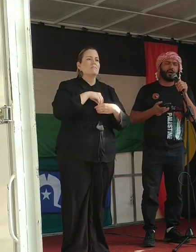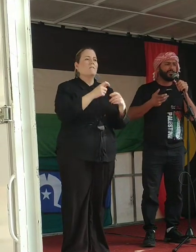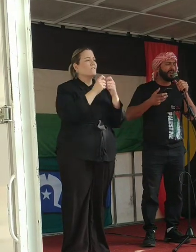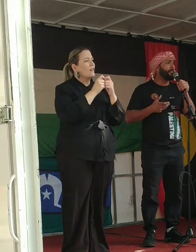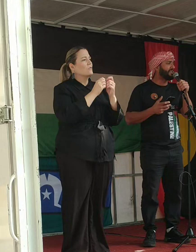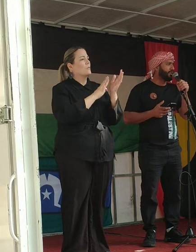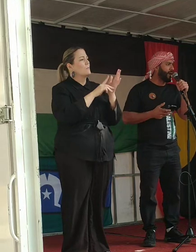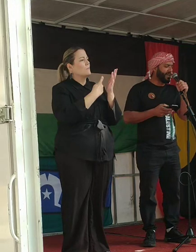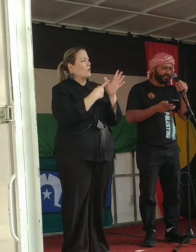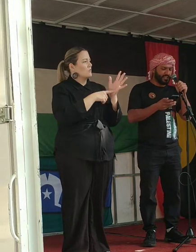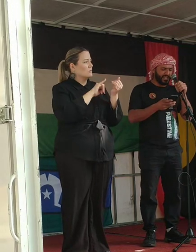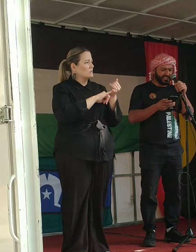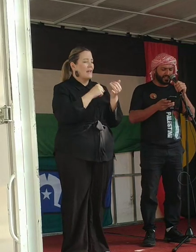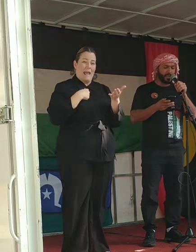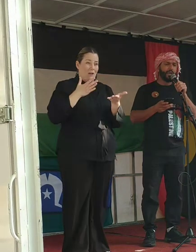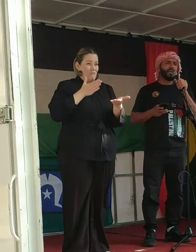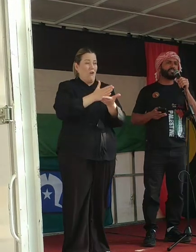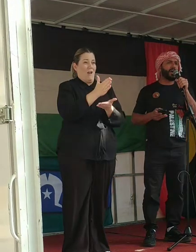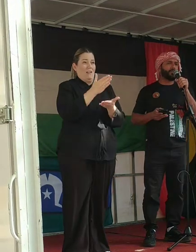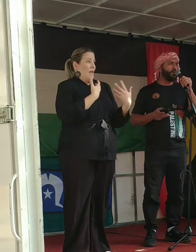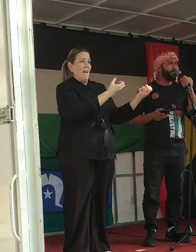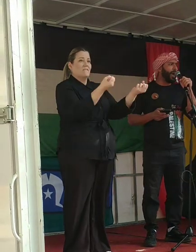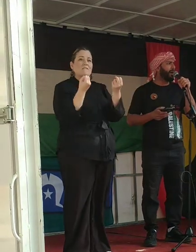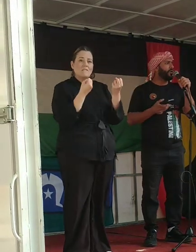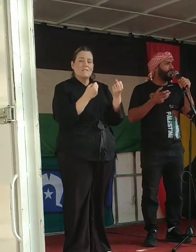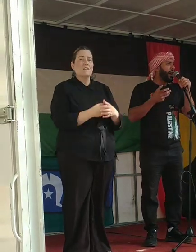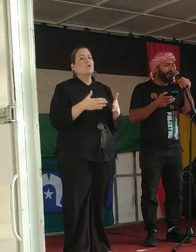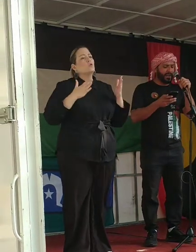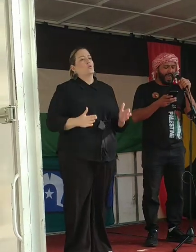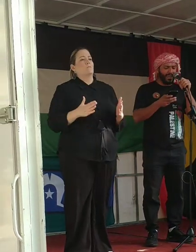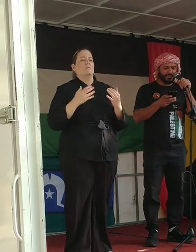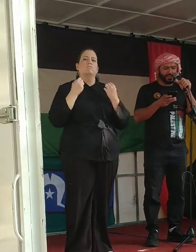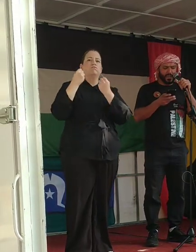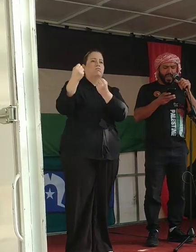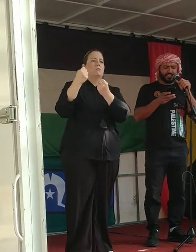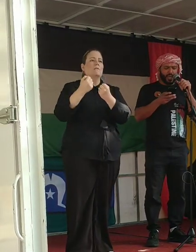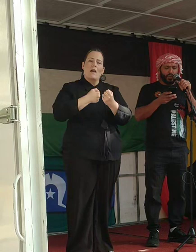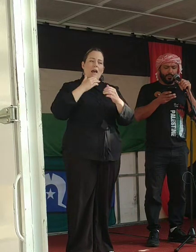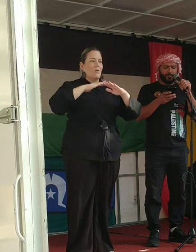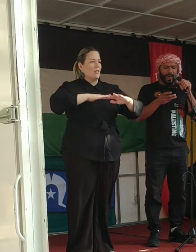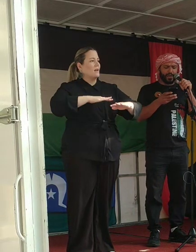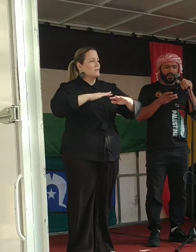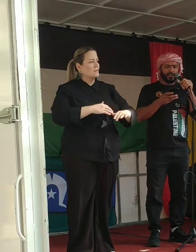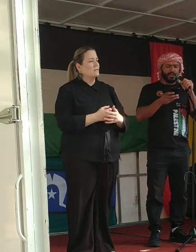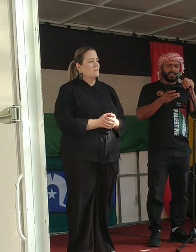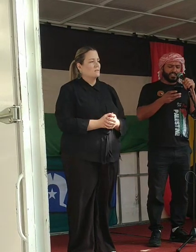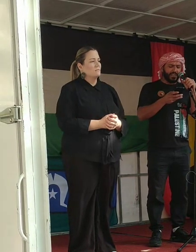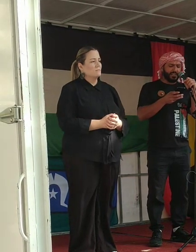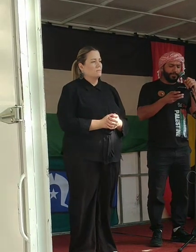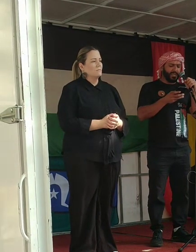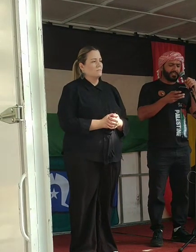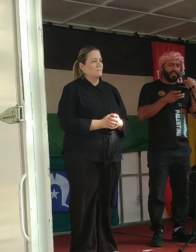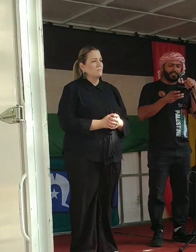and our fundamental rights to exist. It's a human battle for our land. It's a human battle to